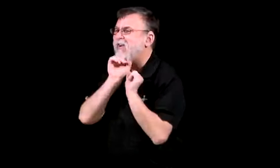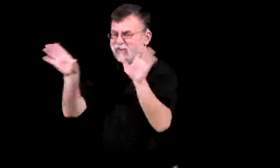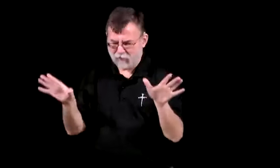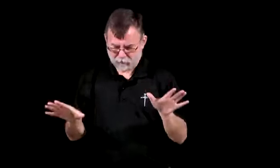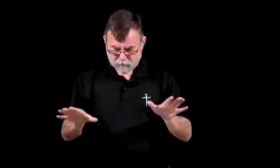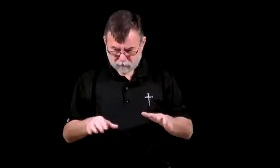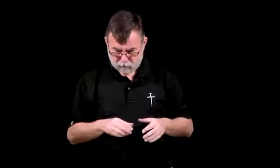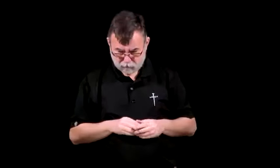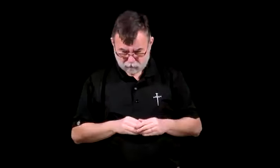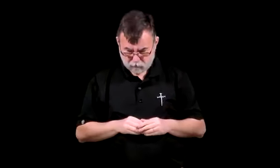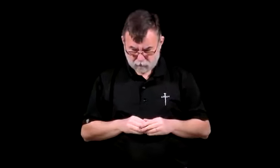and nothing